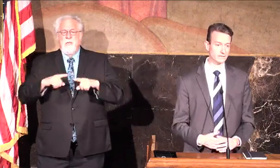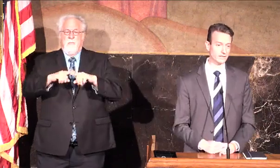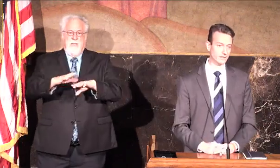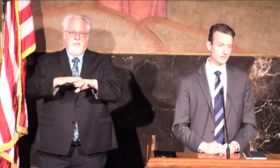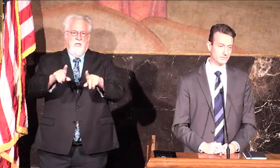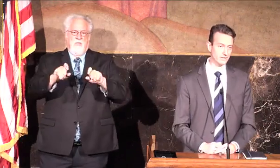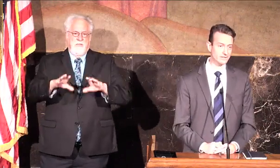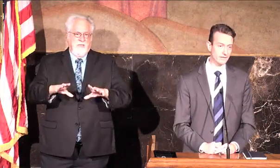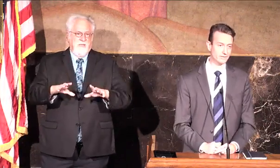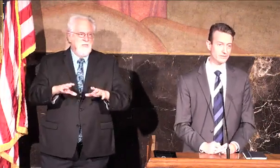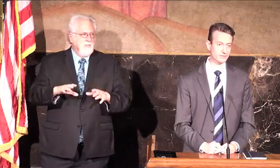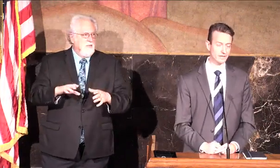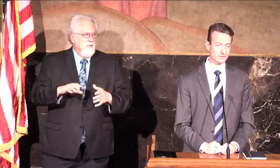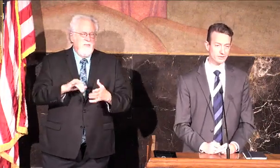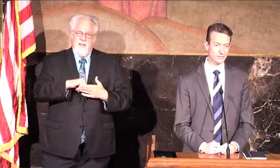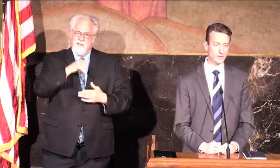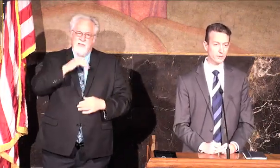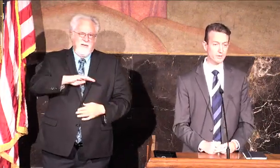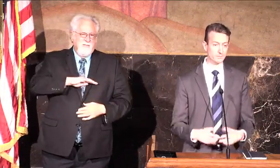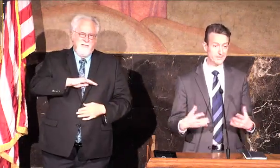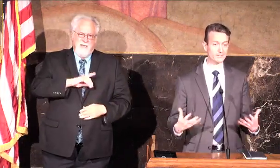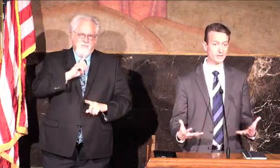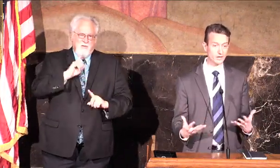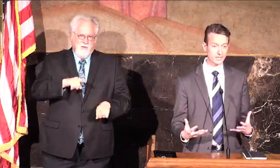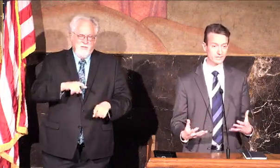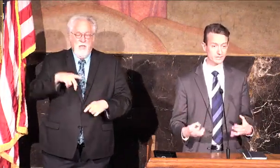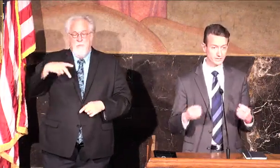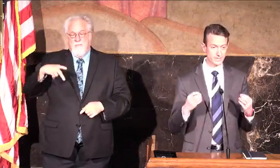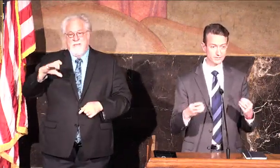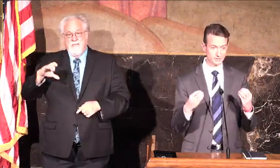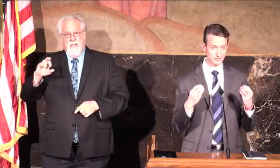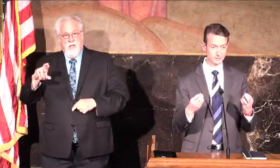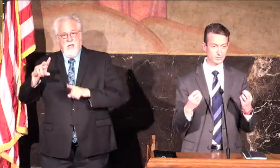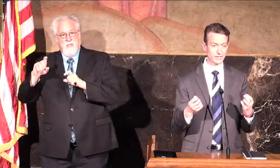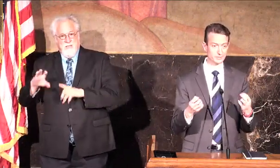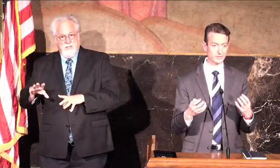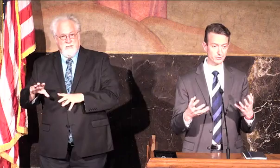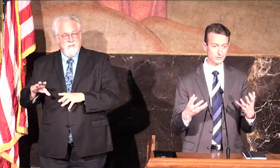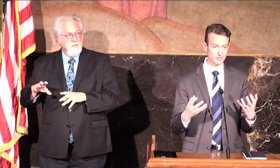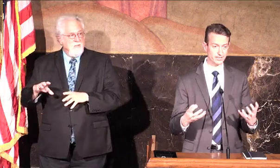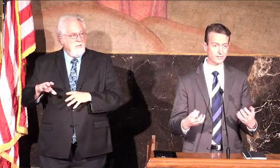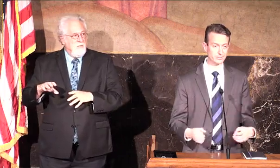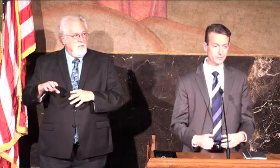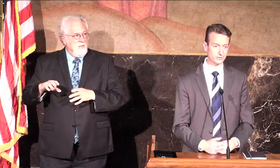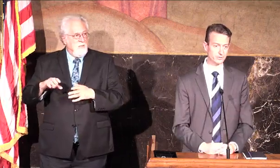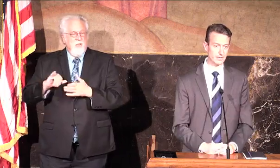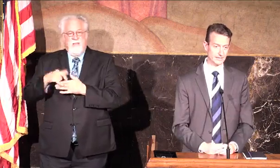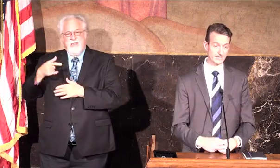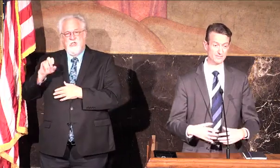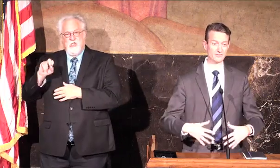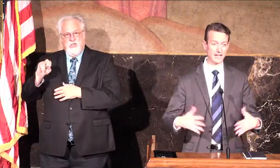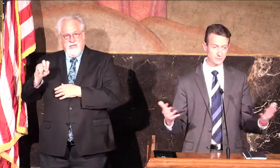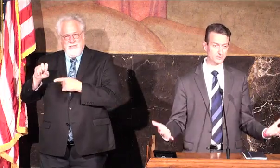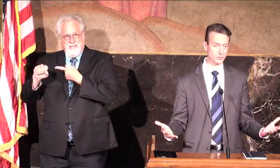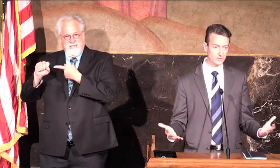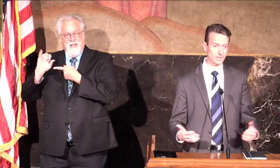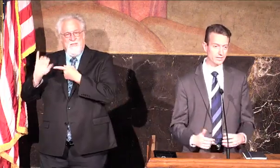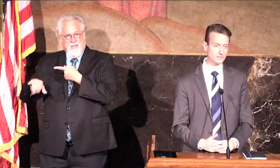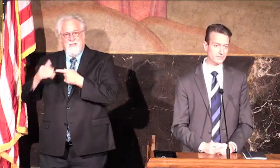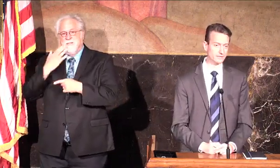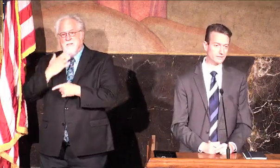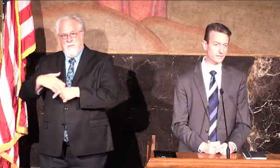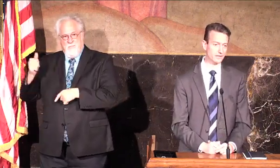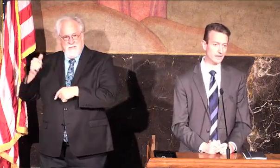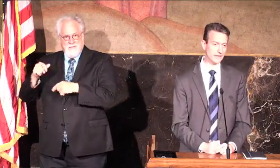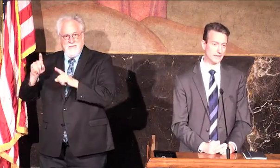test, and that's not a very satisfactory answer. We know that PCR tests, those tests of the nucleic material, the genetic material, that's the vast majority of the